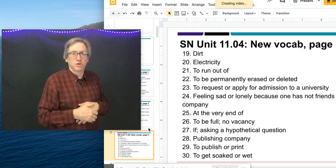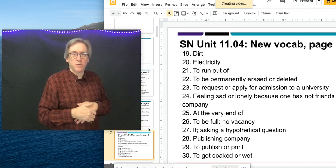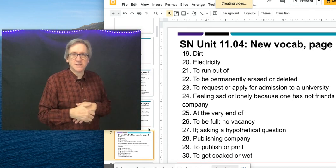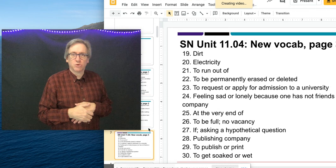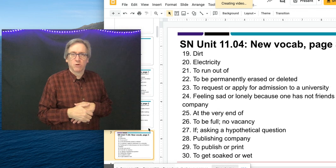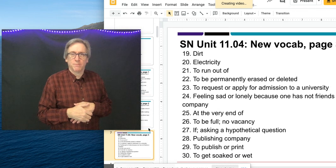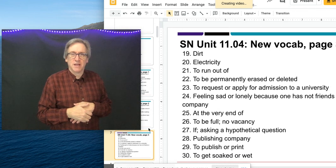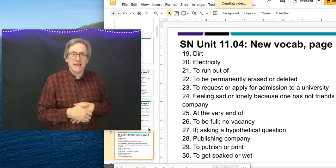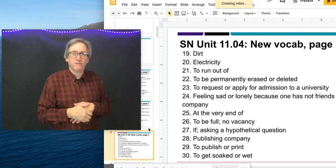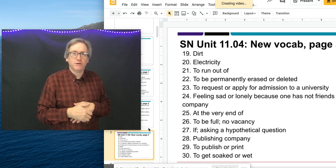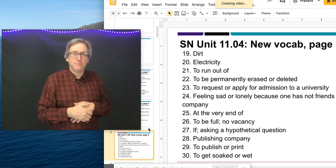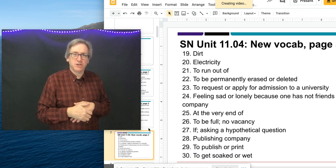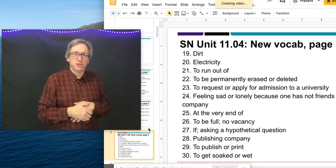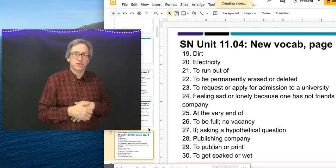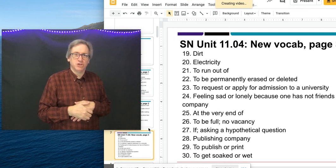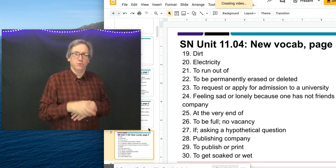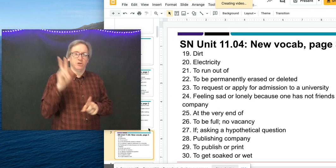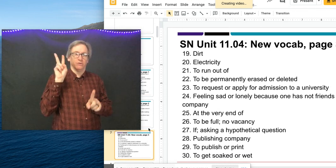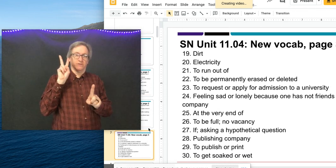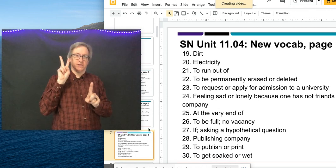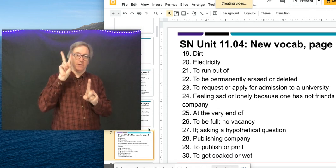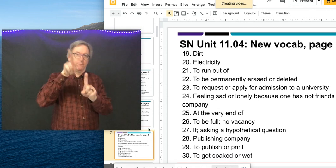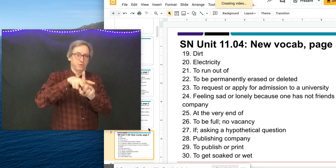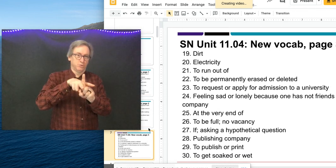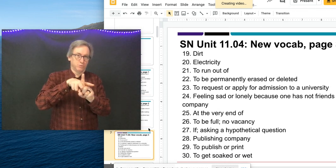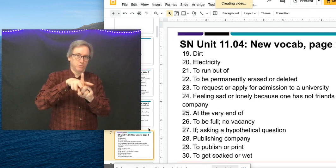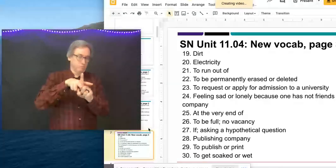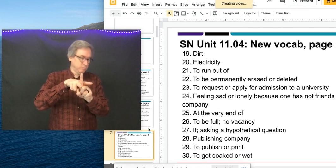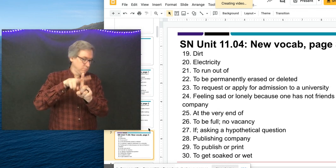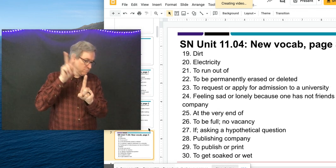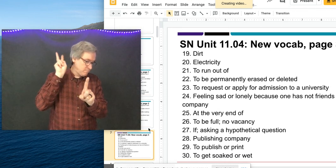To request or apply for admission to a university.